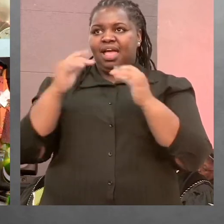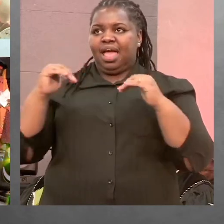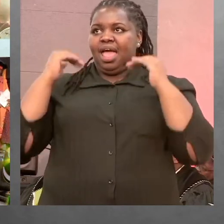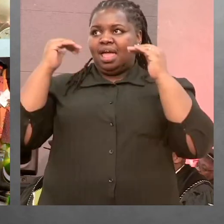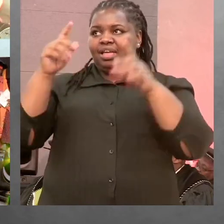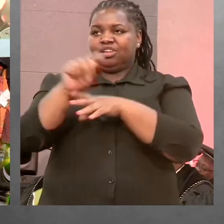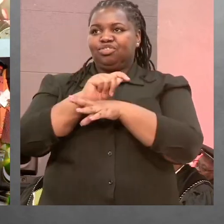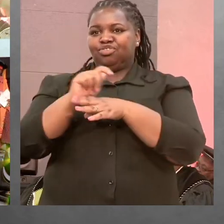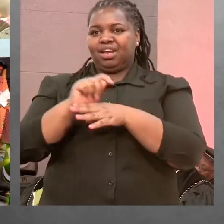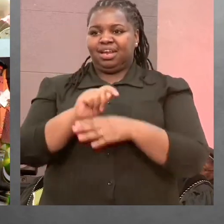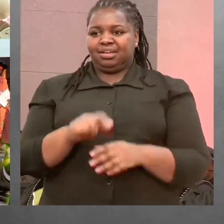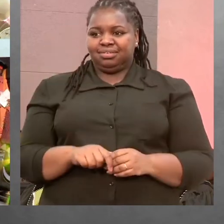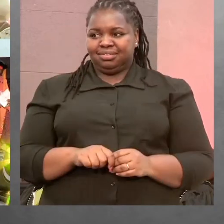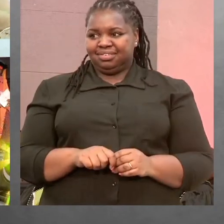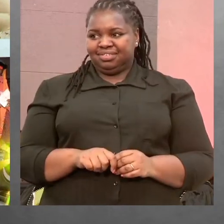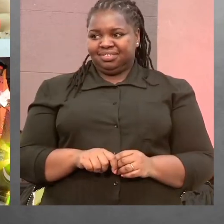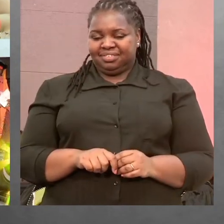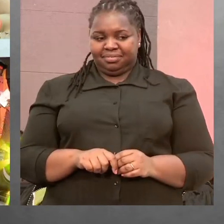and Training.